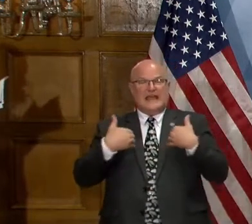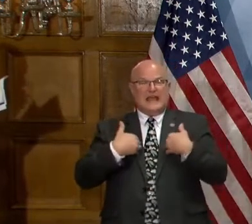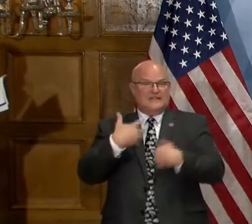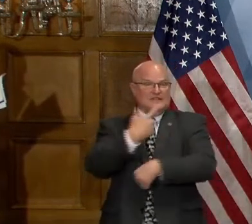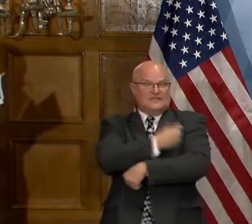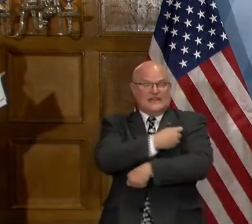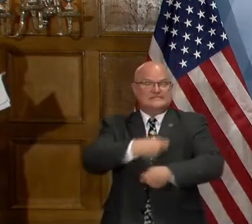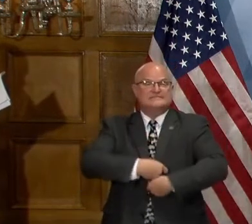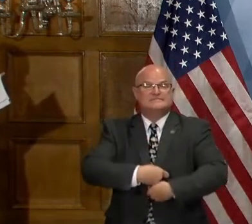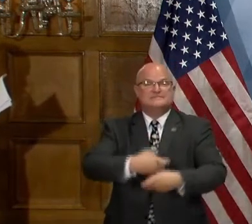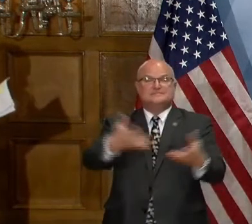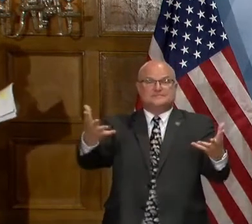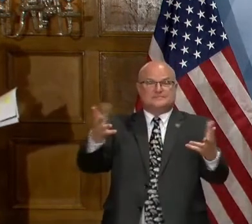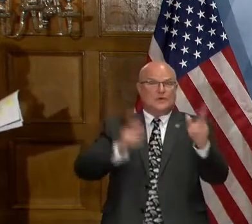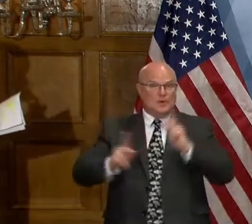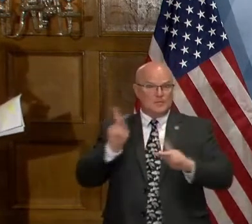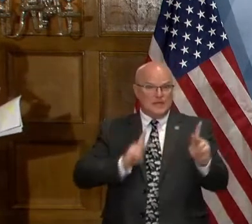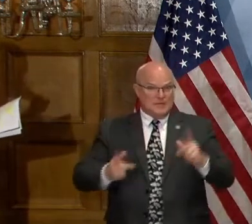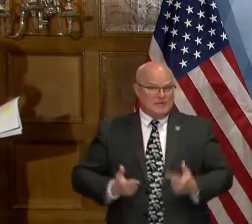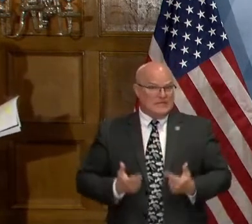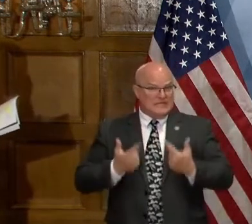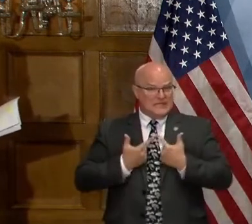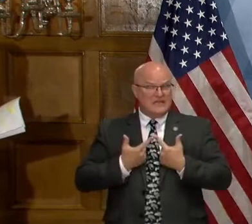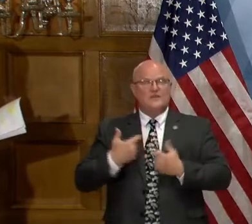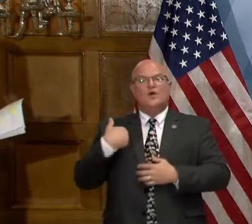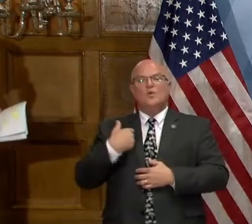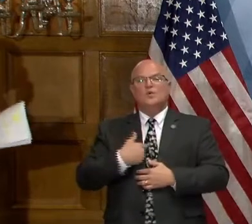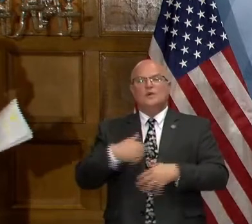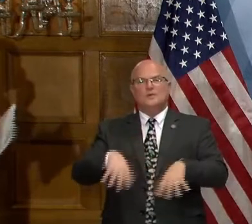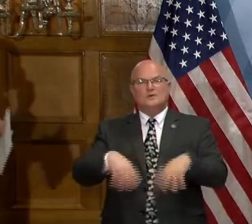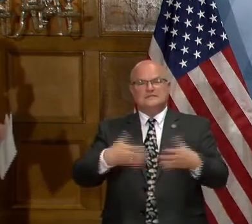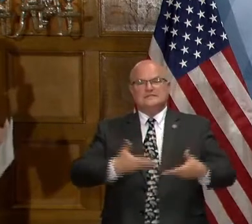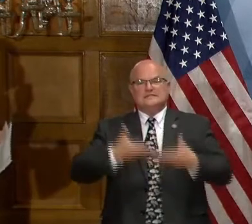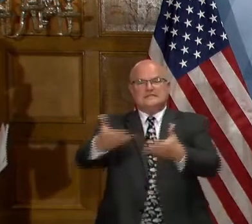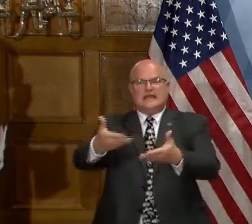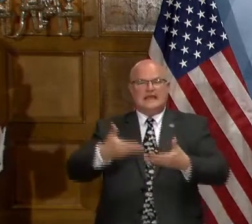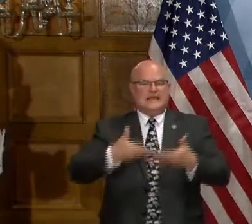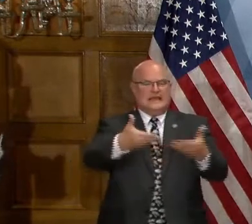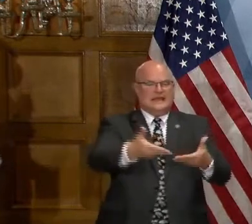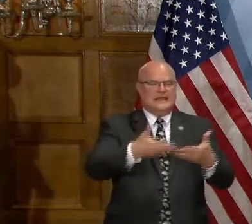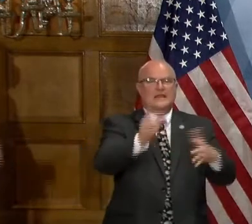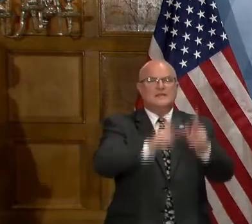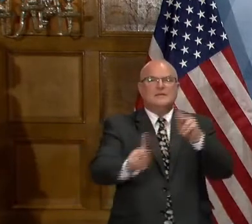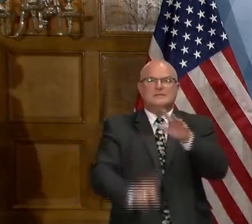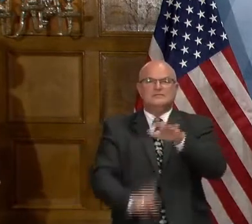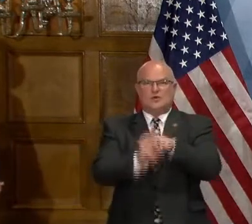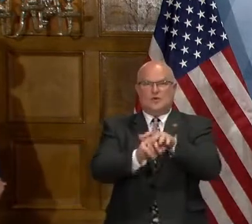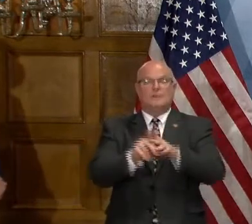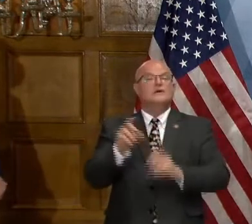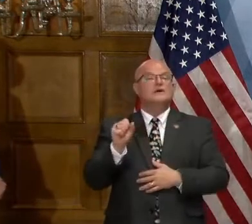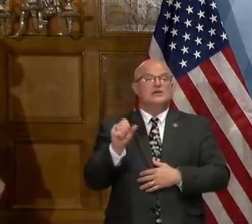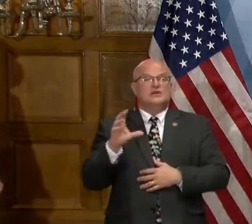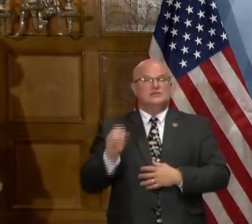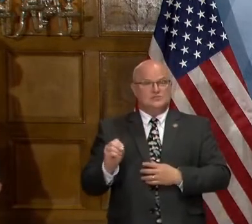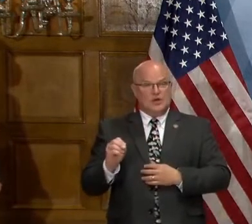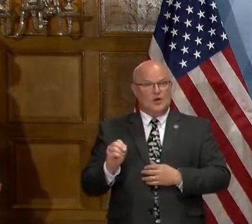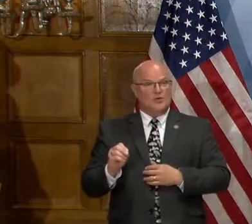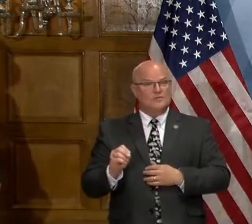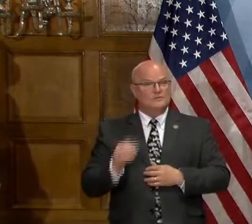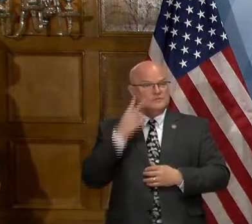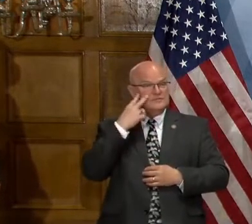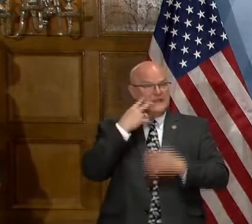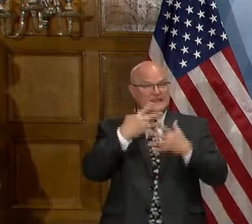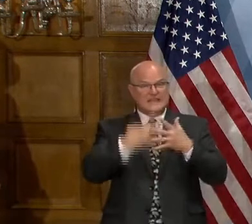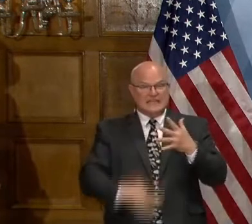vaccine out there where people are, we are going to take it where the people show up. So you can see